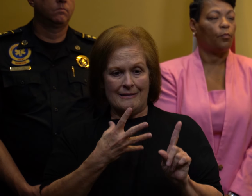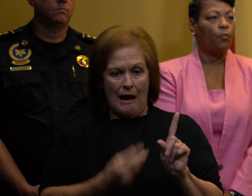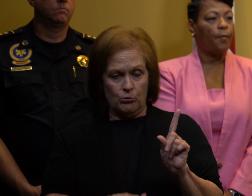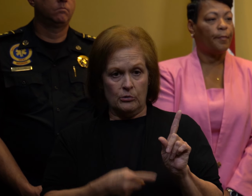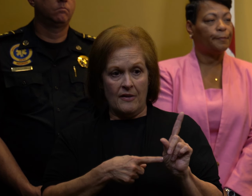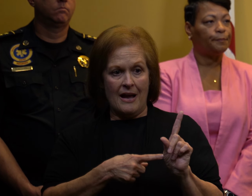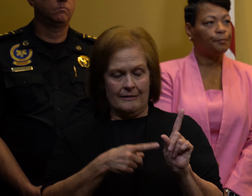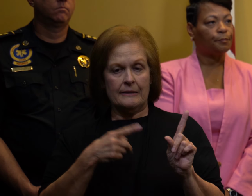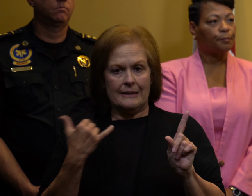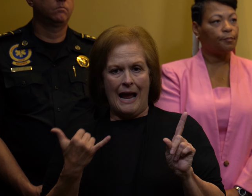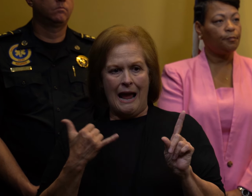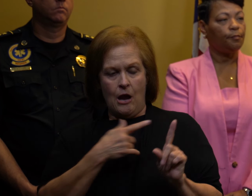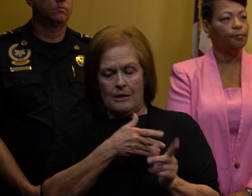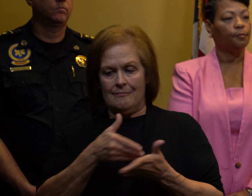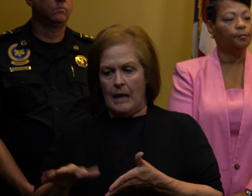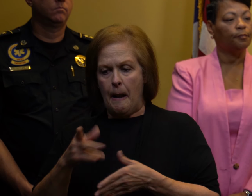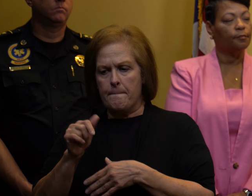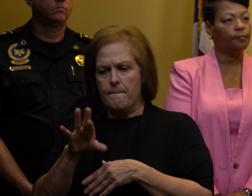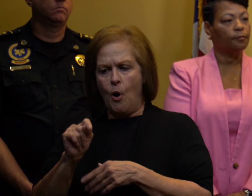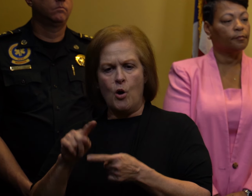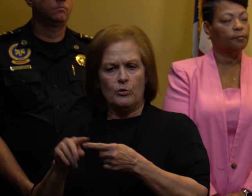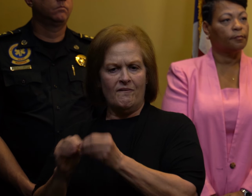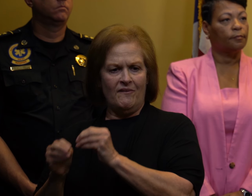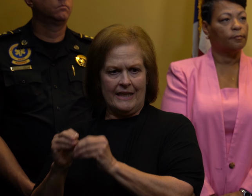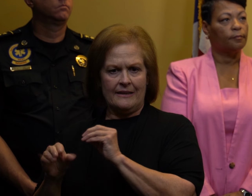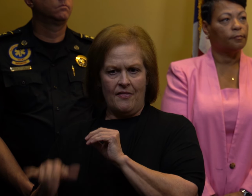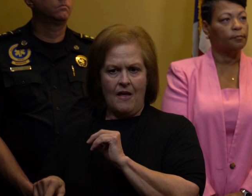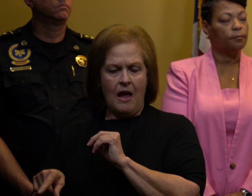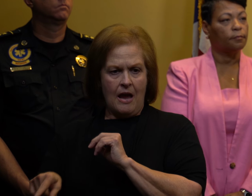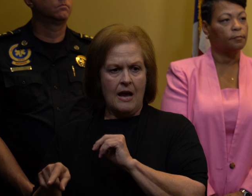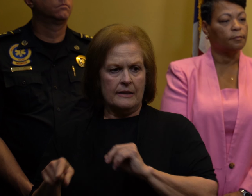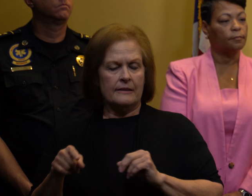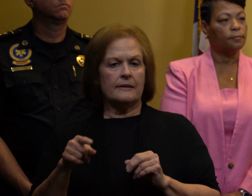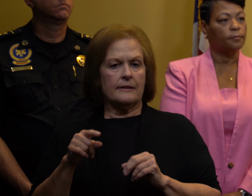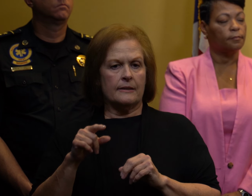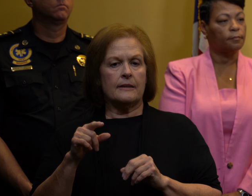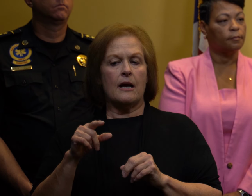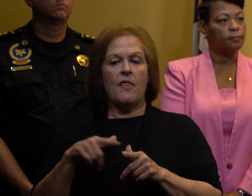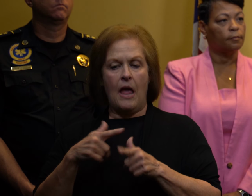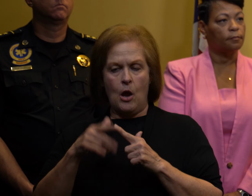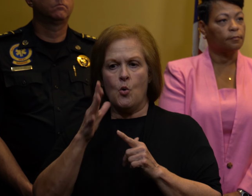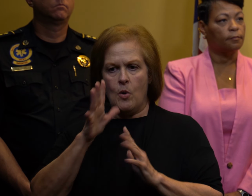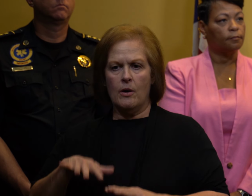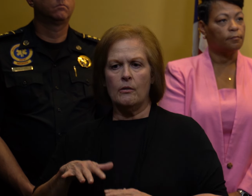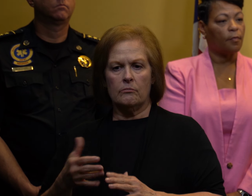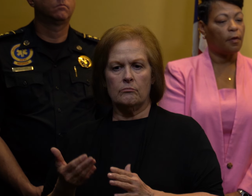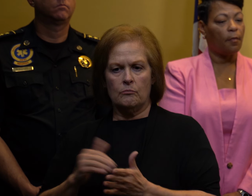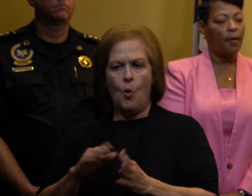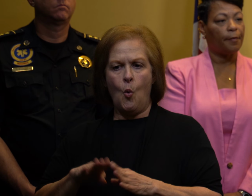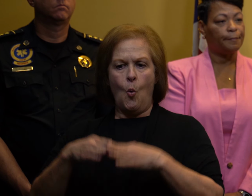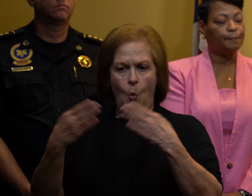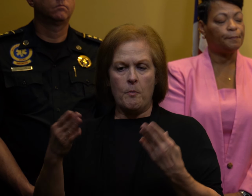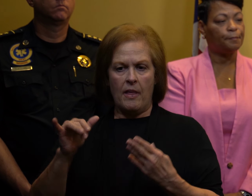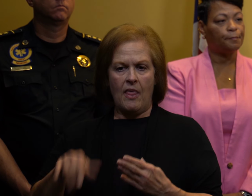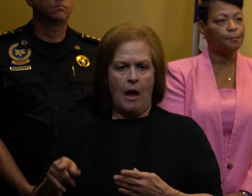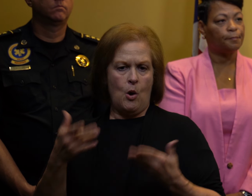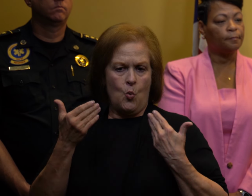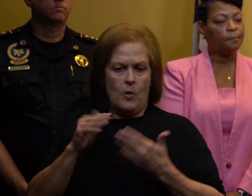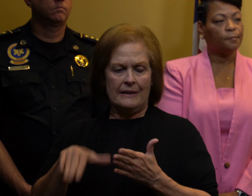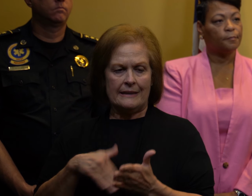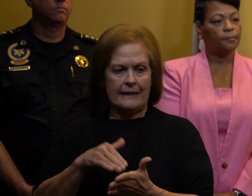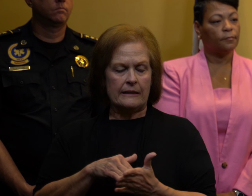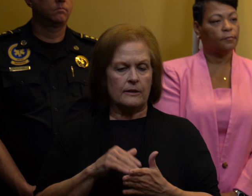is overnighting us a part today, and we will fix that in-house and have that site back up hopefully tonight or tomorrow.